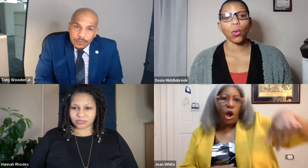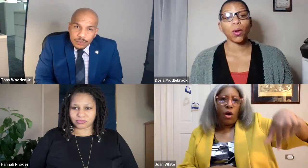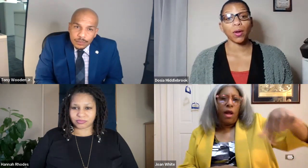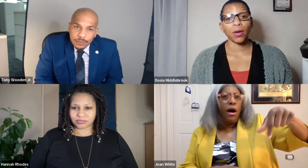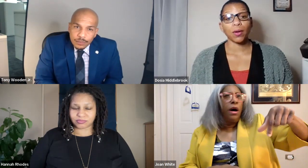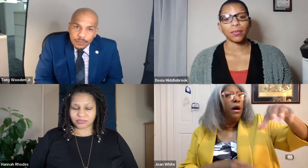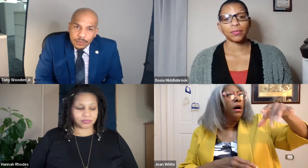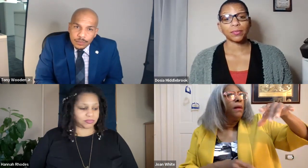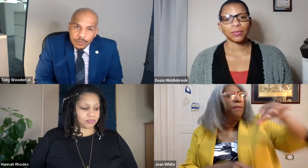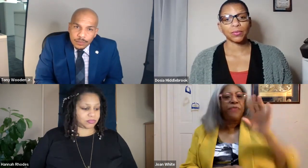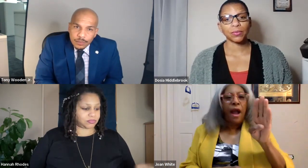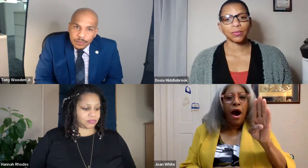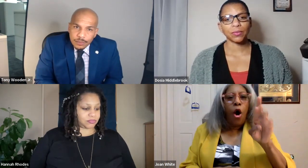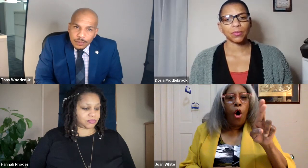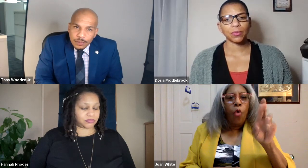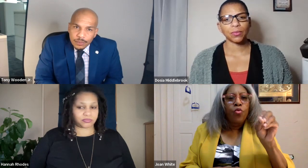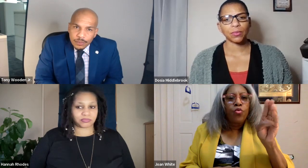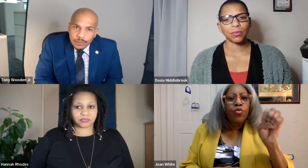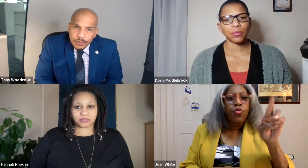of them is